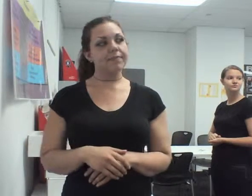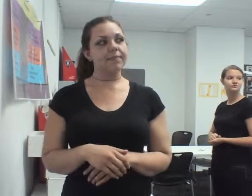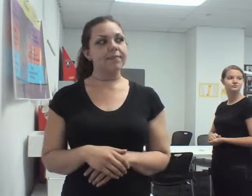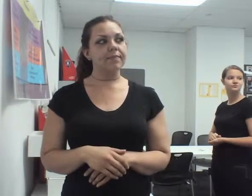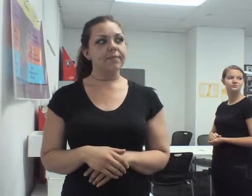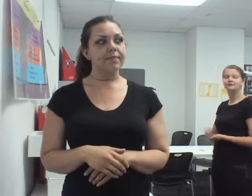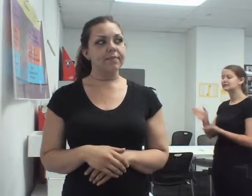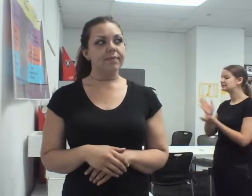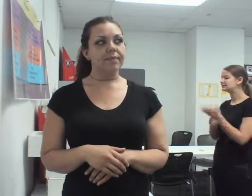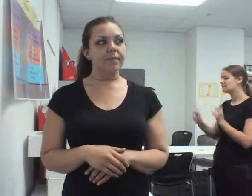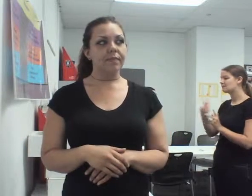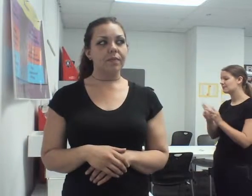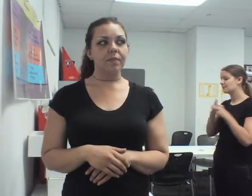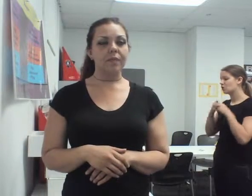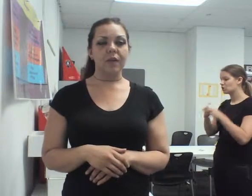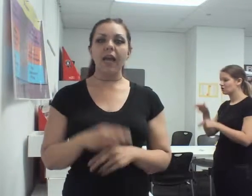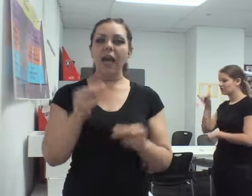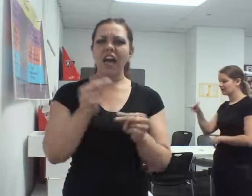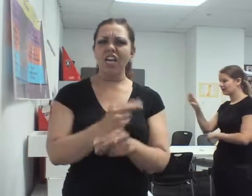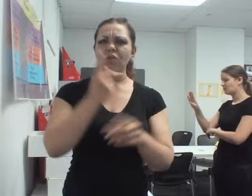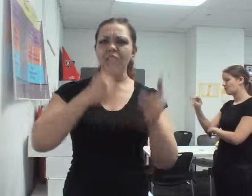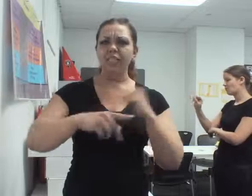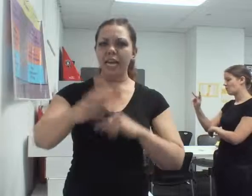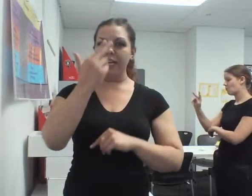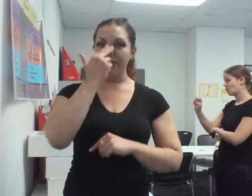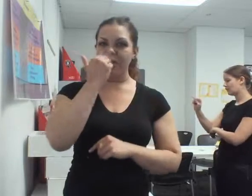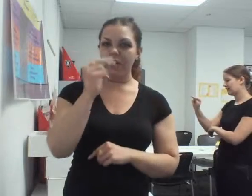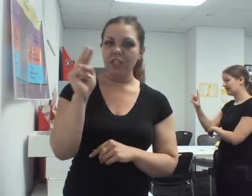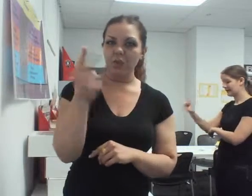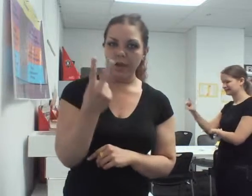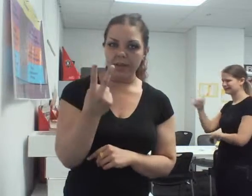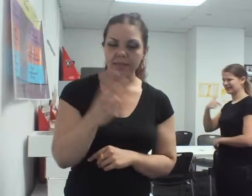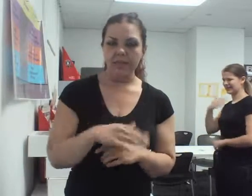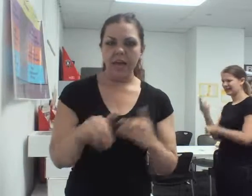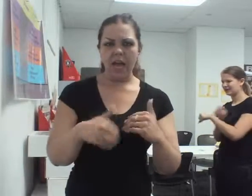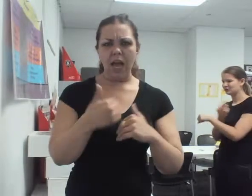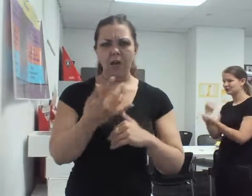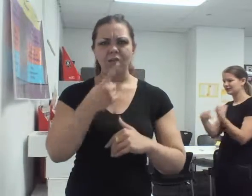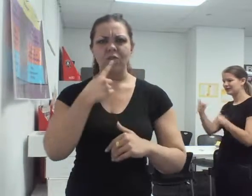I use the sign funny twice. How would you voice that in English?